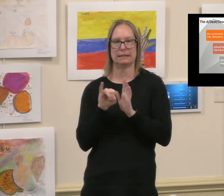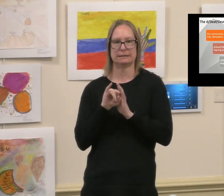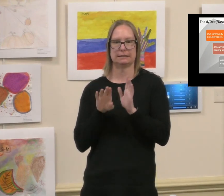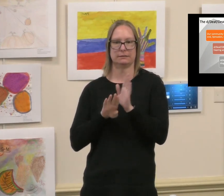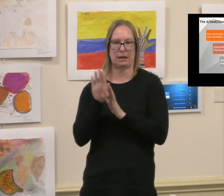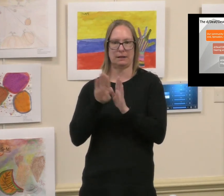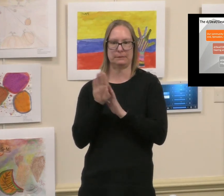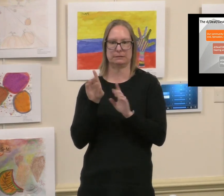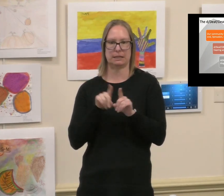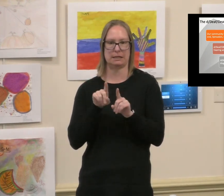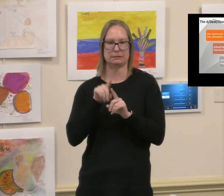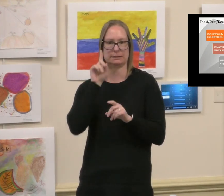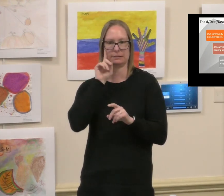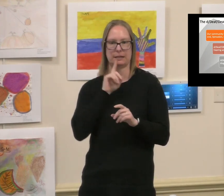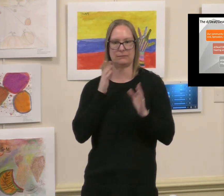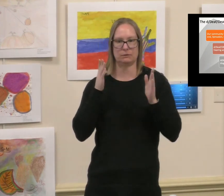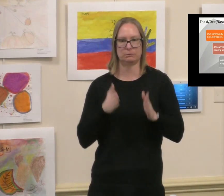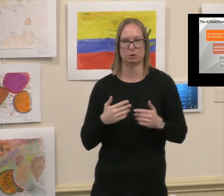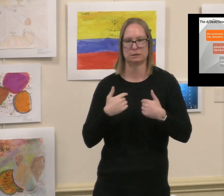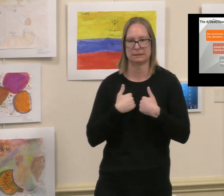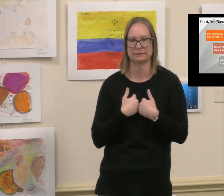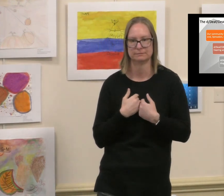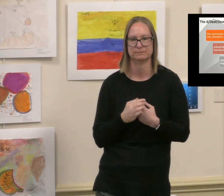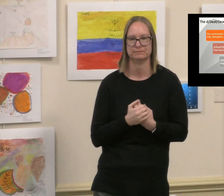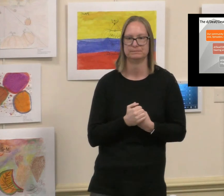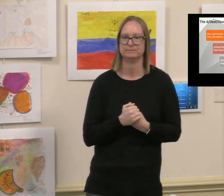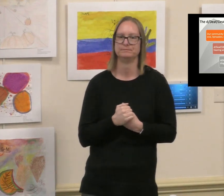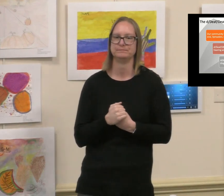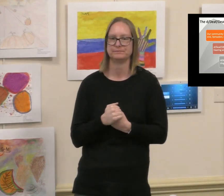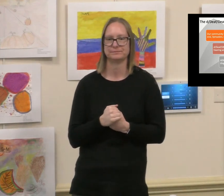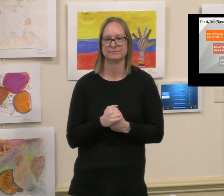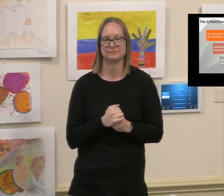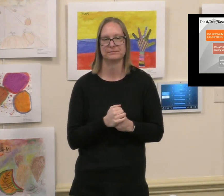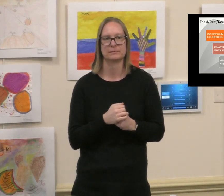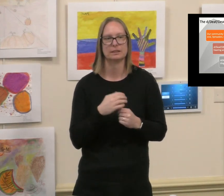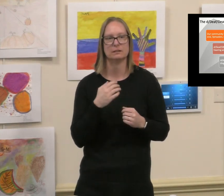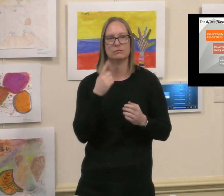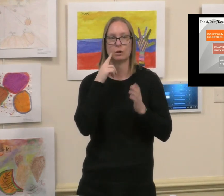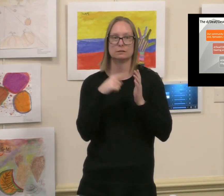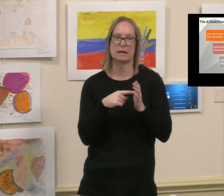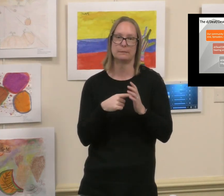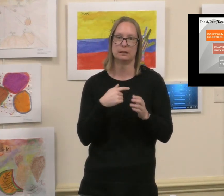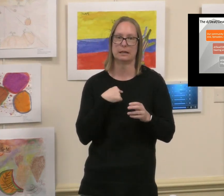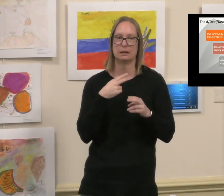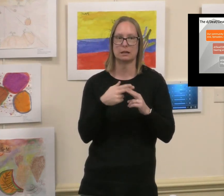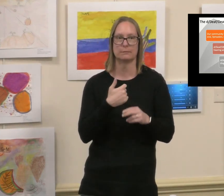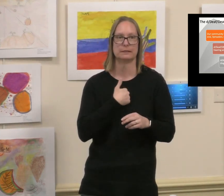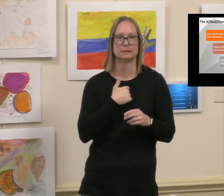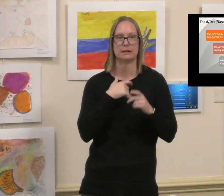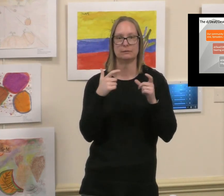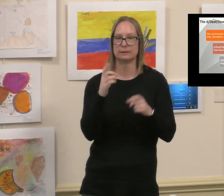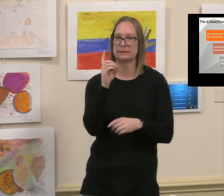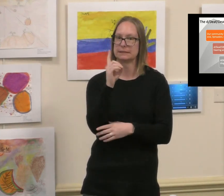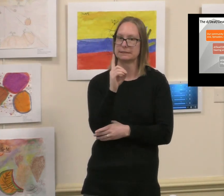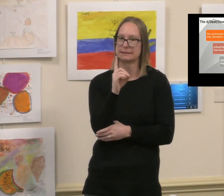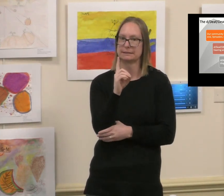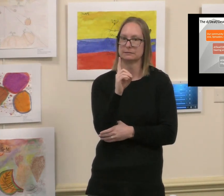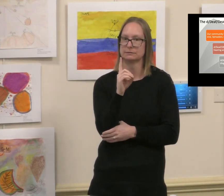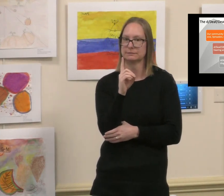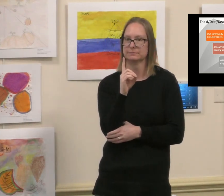and they develop their identity as a deaf person. Deafness is essential to their identity. For example,